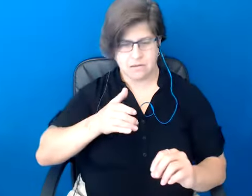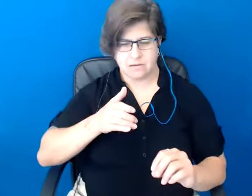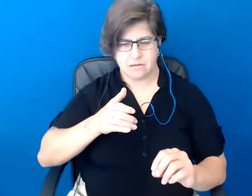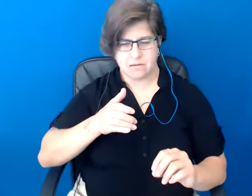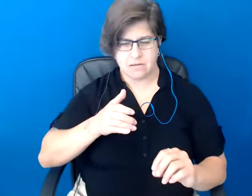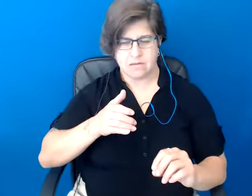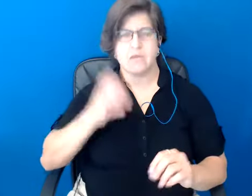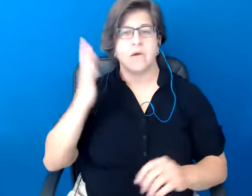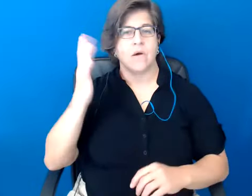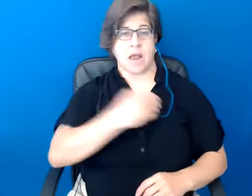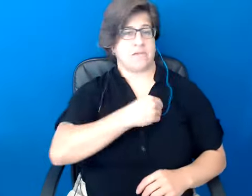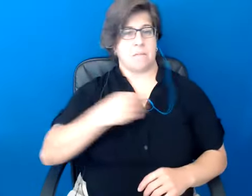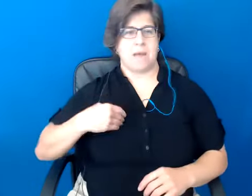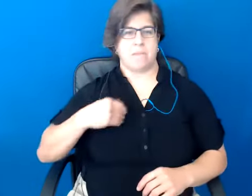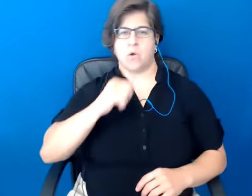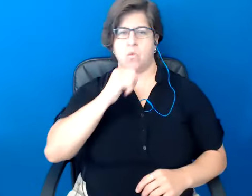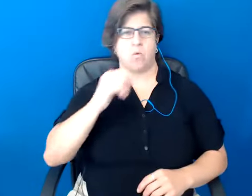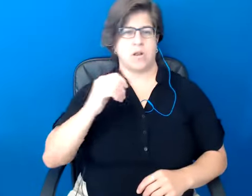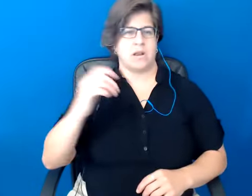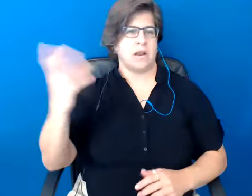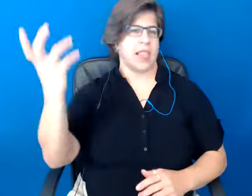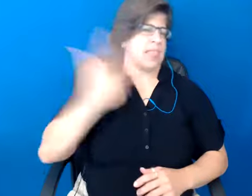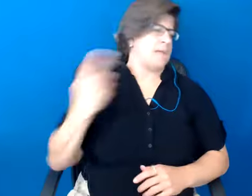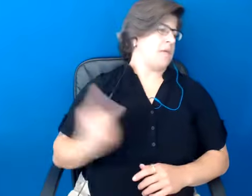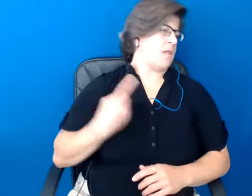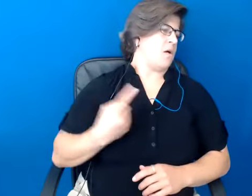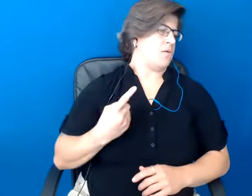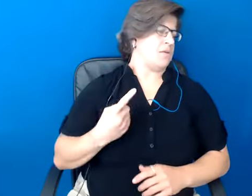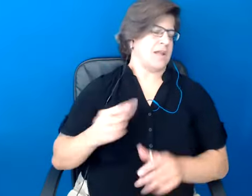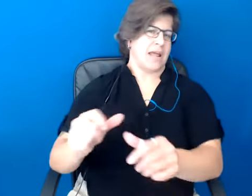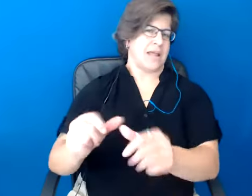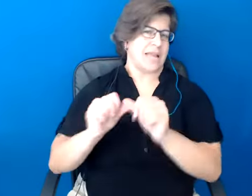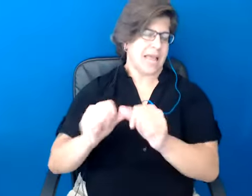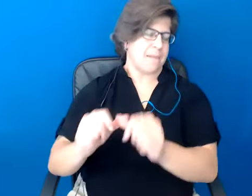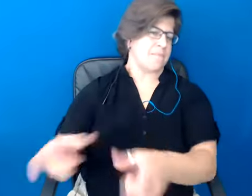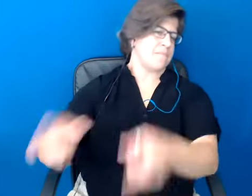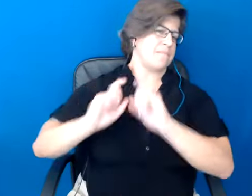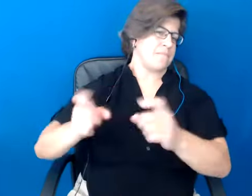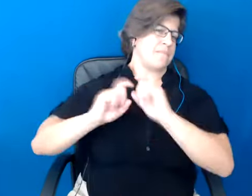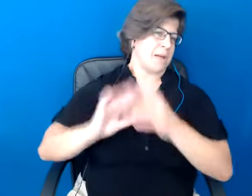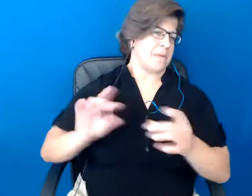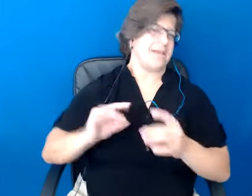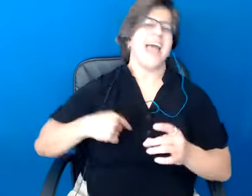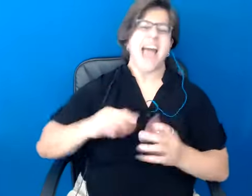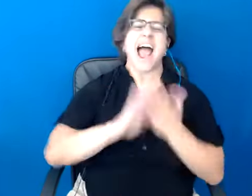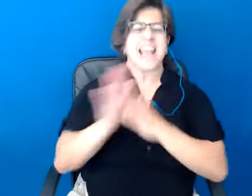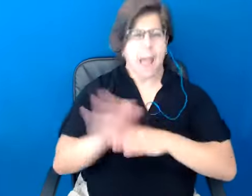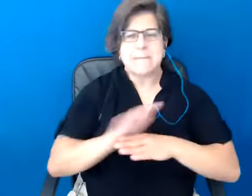back to AA without taking a drink because a member wouldn't leave me alone and carried